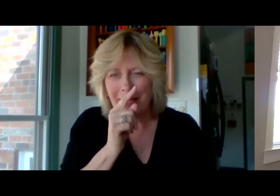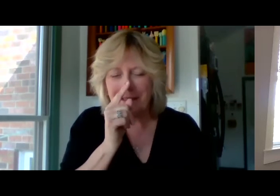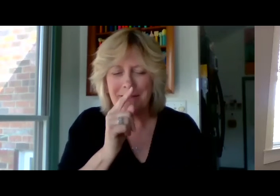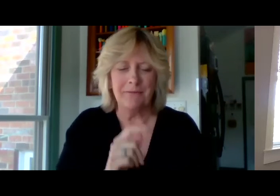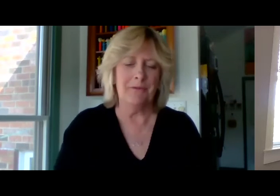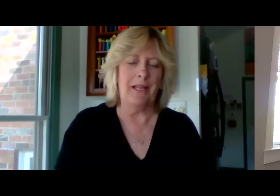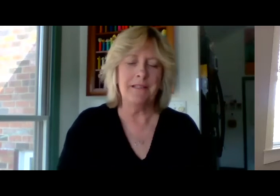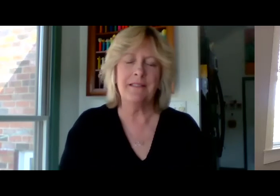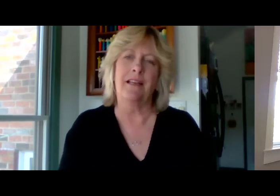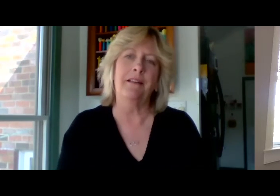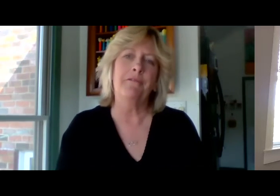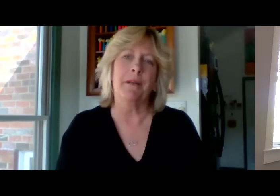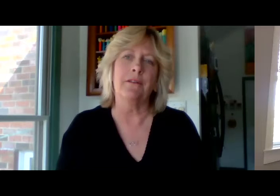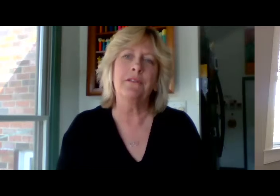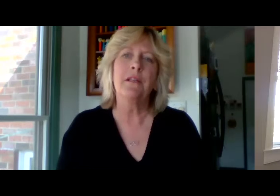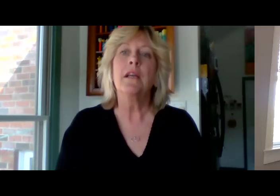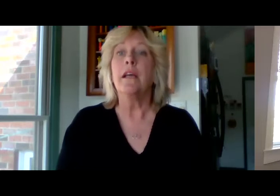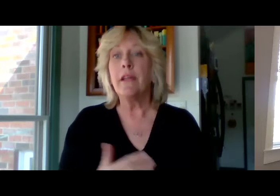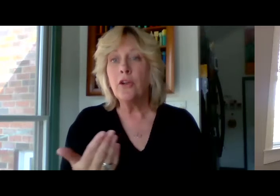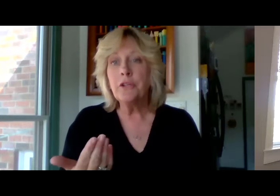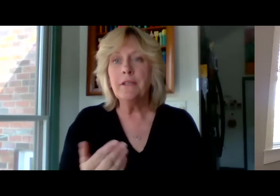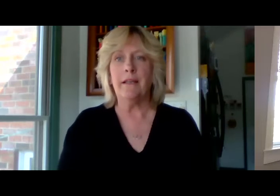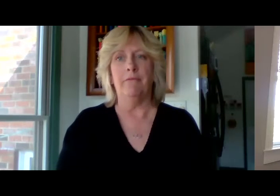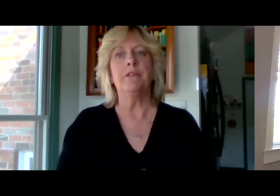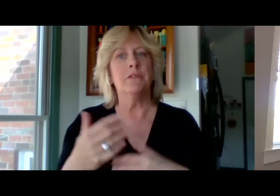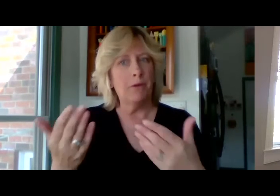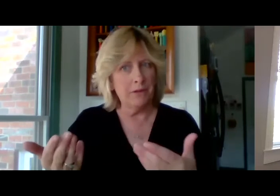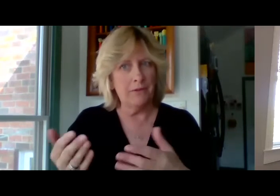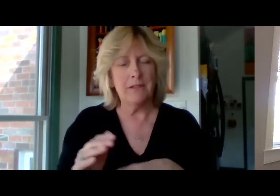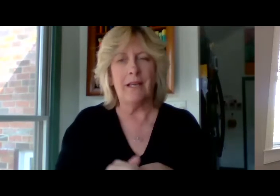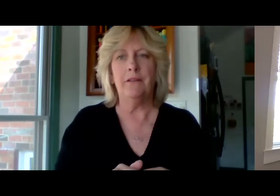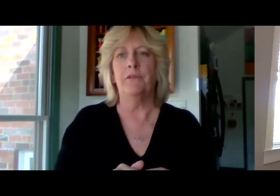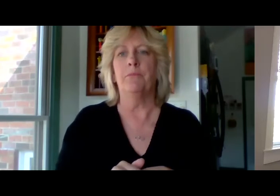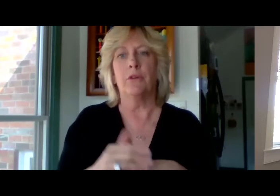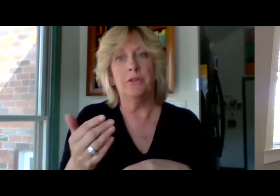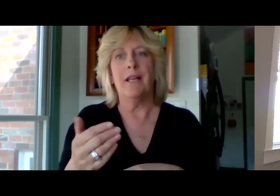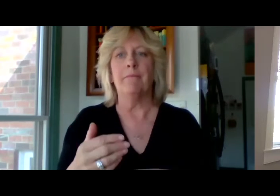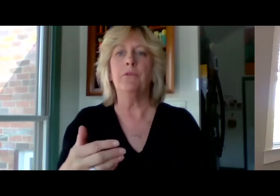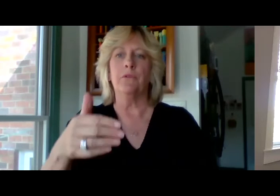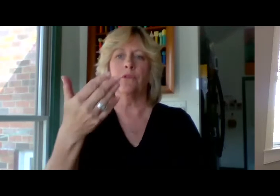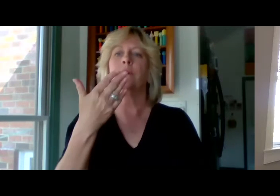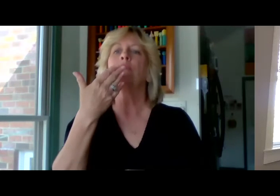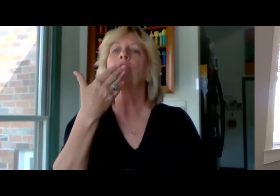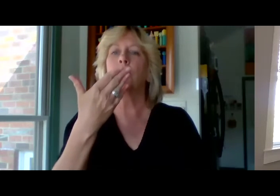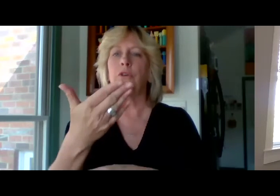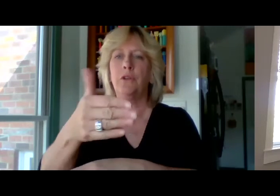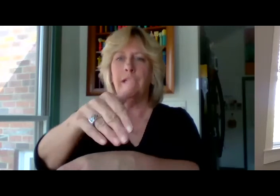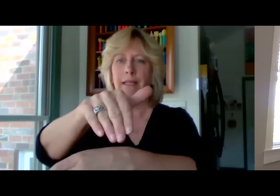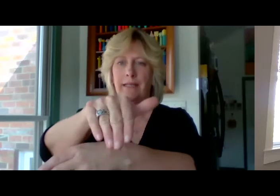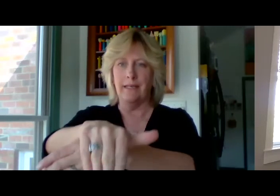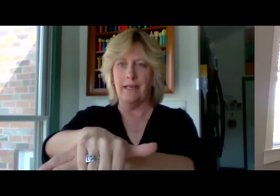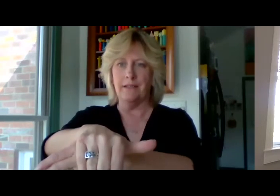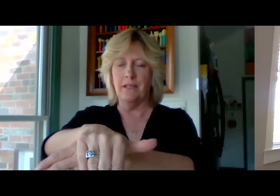for that, but that is a sign for mouse. And then good night, which is part of the title of the book, Goodnight Moon. So it's